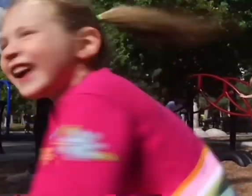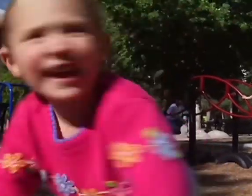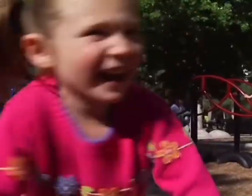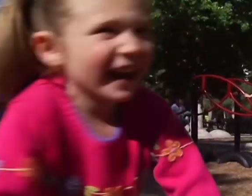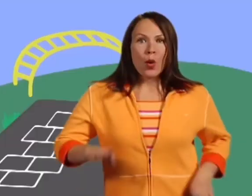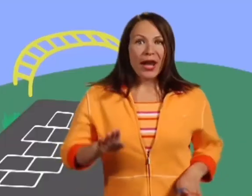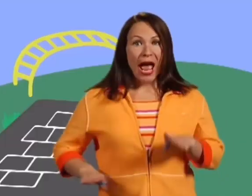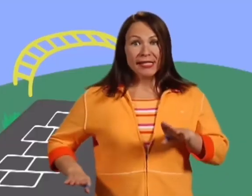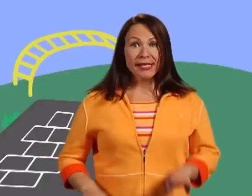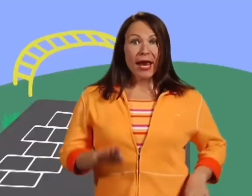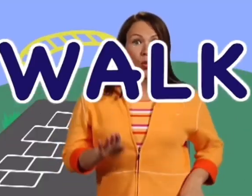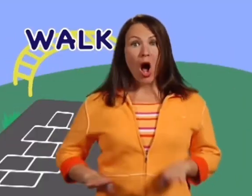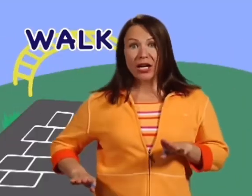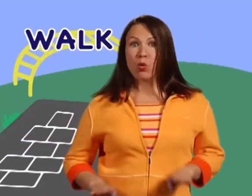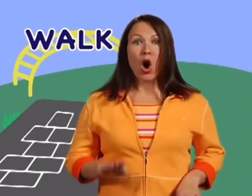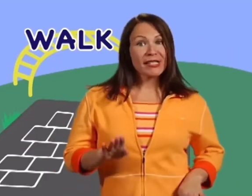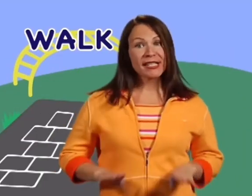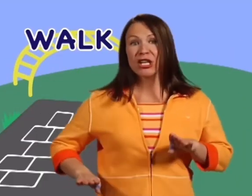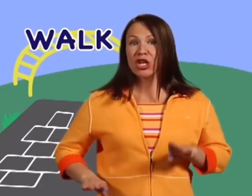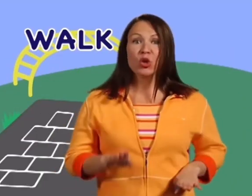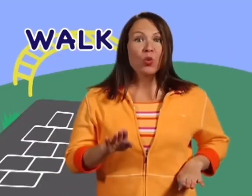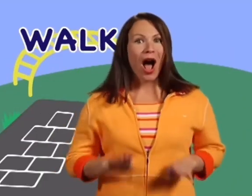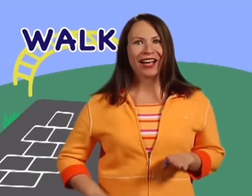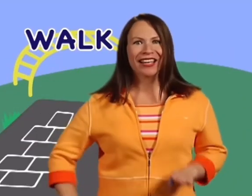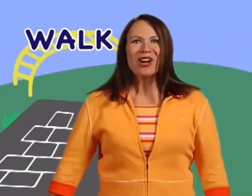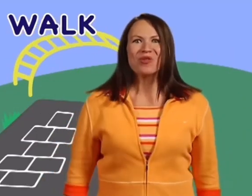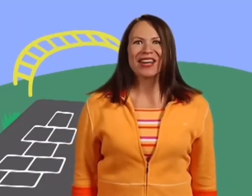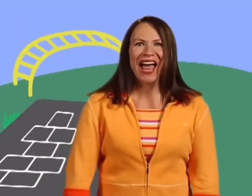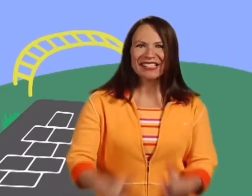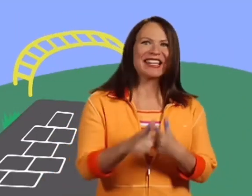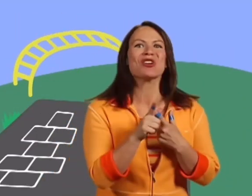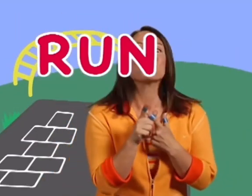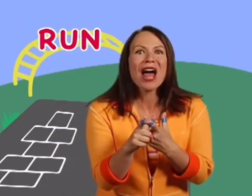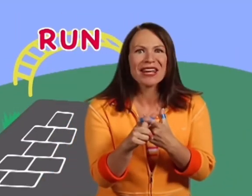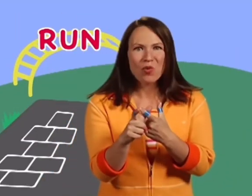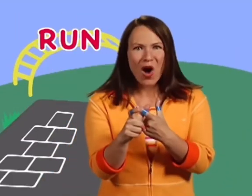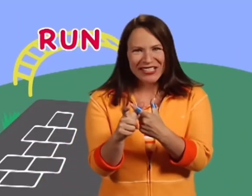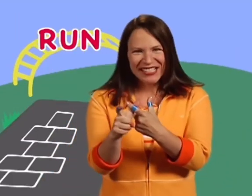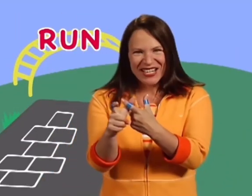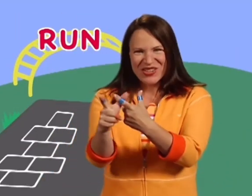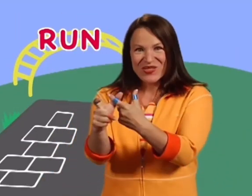When I say walk, I wanna see you walk. When I say run, I wanna see you